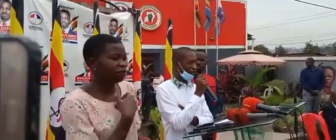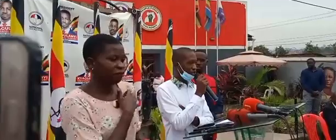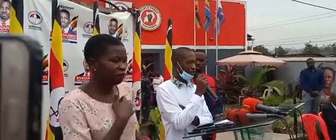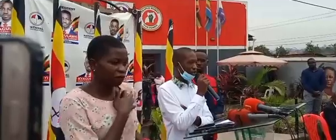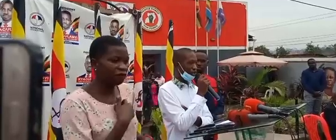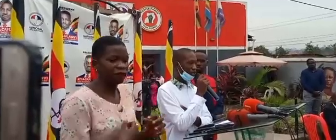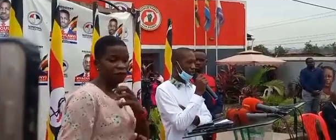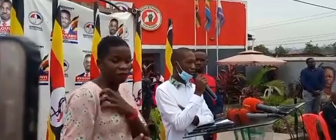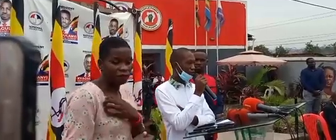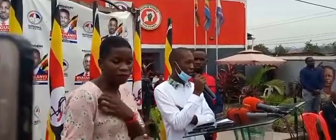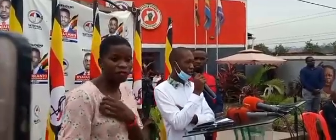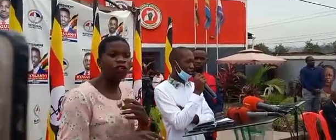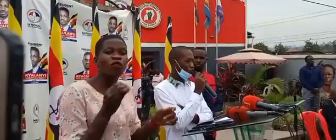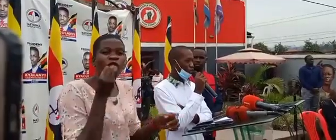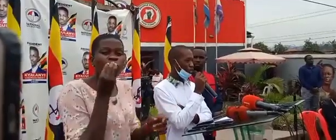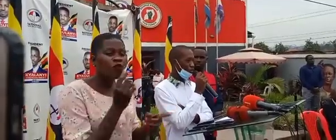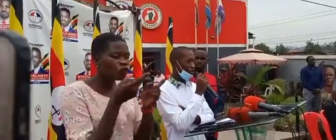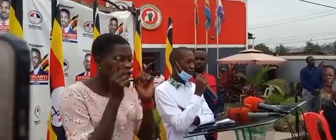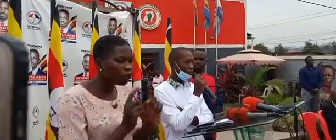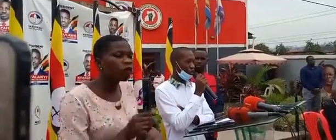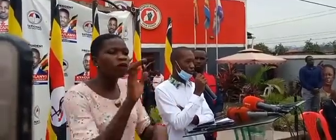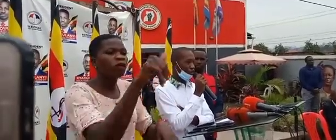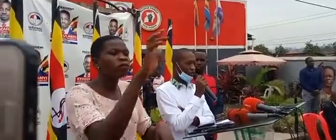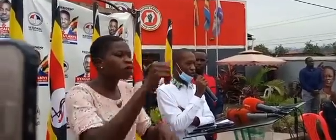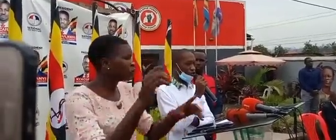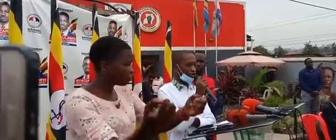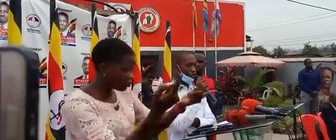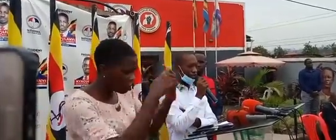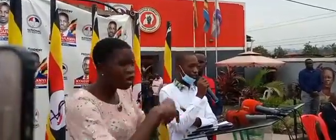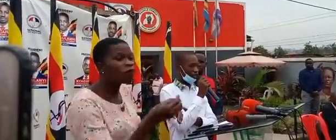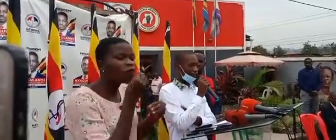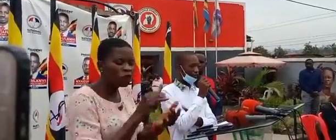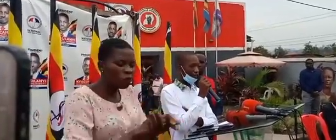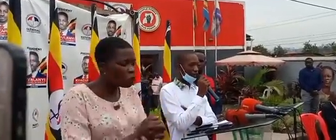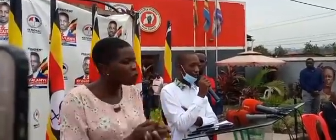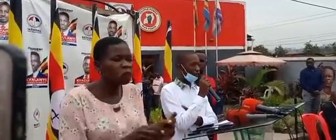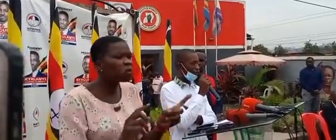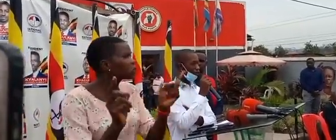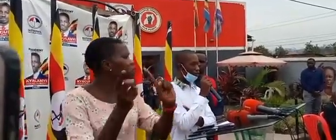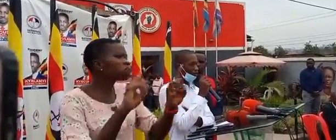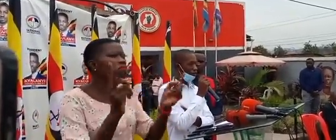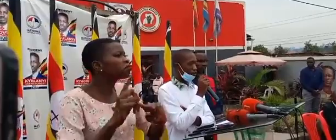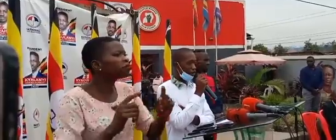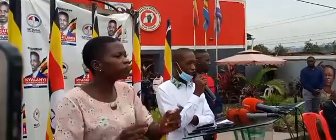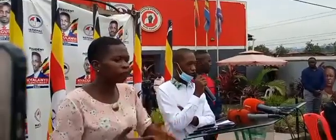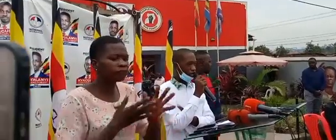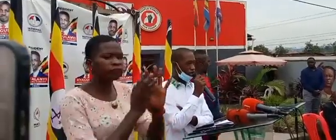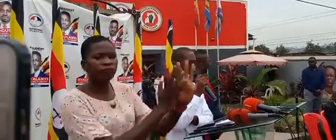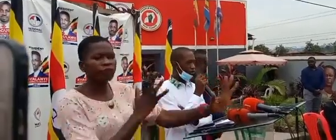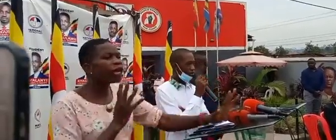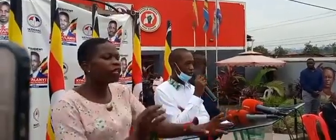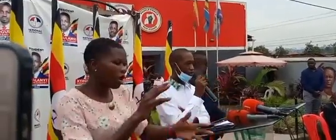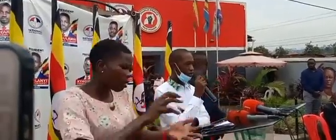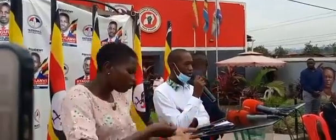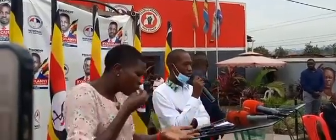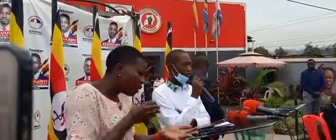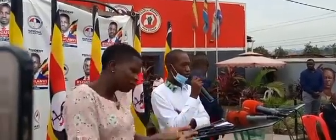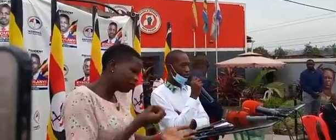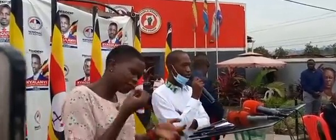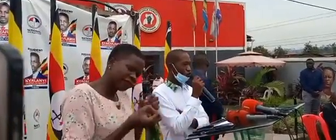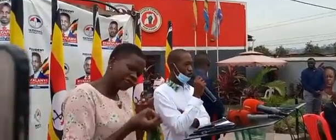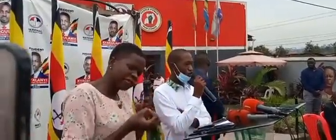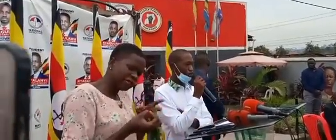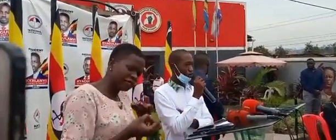kula akasera ko kuja wakati ukande wabaita ukende kuja temufu na mazira naba mungalo ngumalo kuja mere